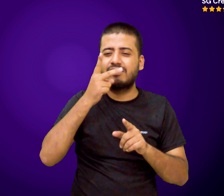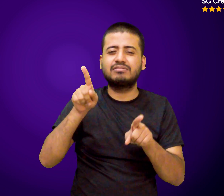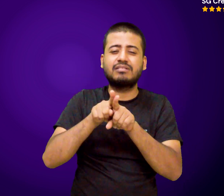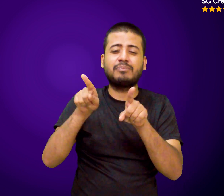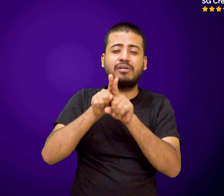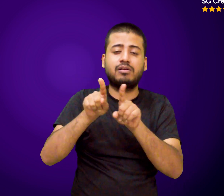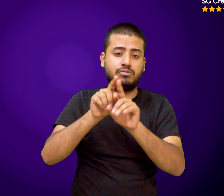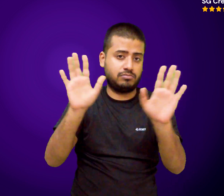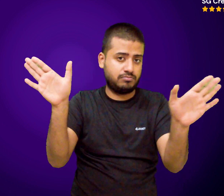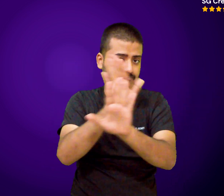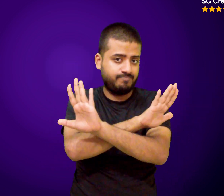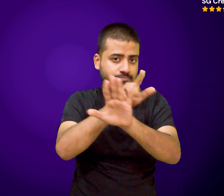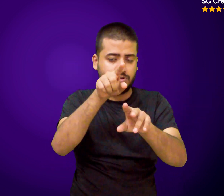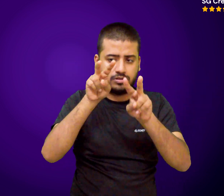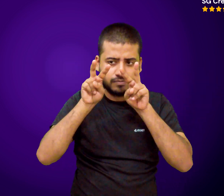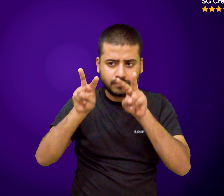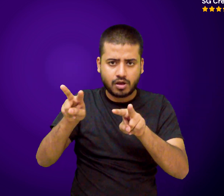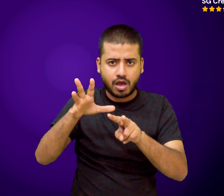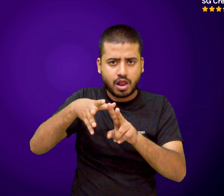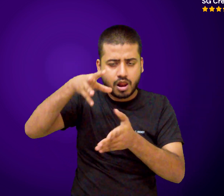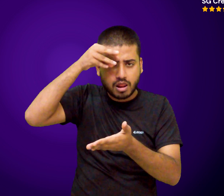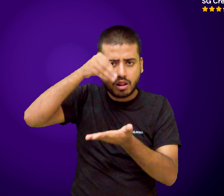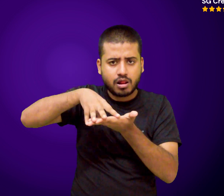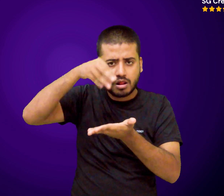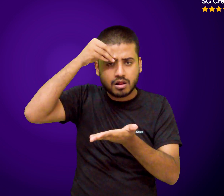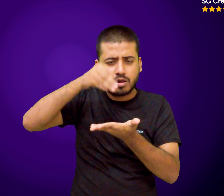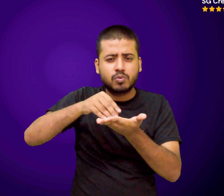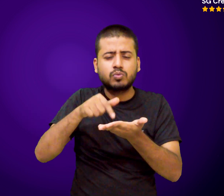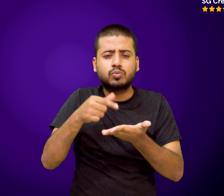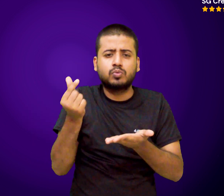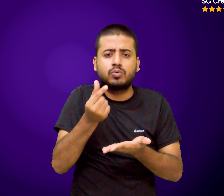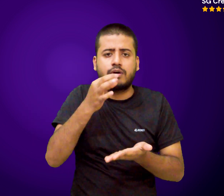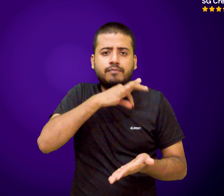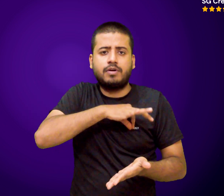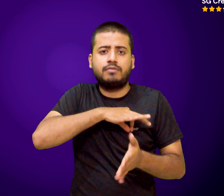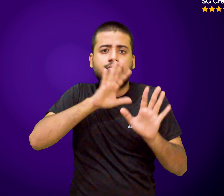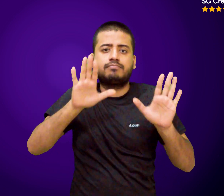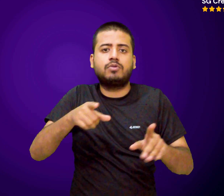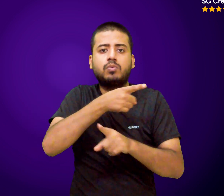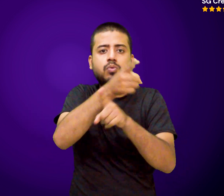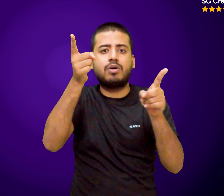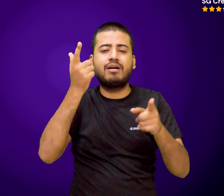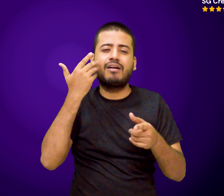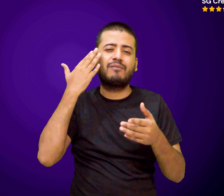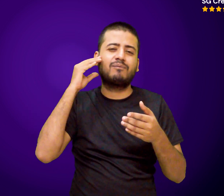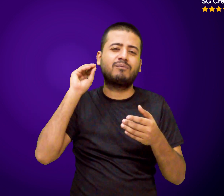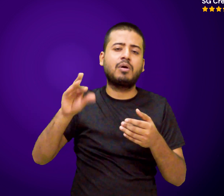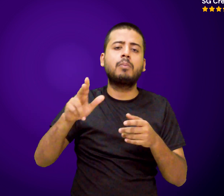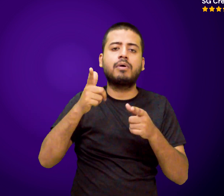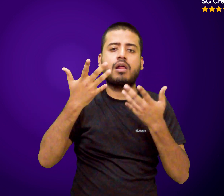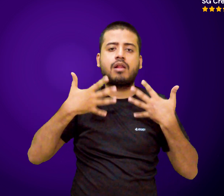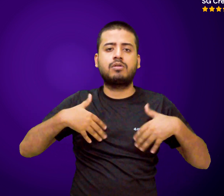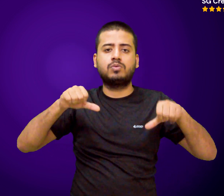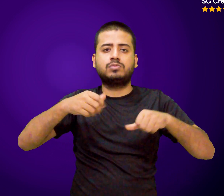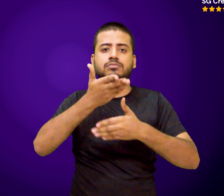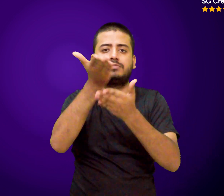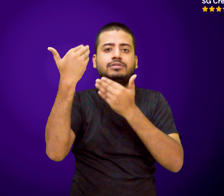new information, might not always be objectively important or relevant, and that news is a tool or resource that is